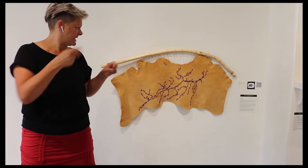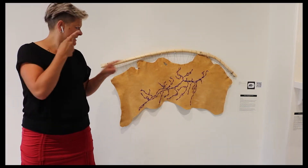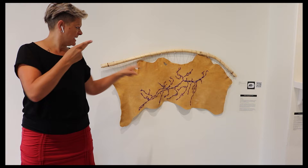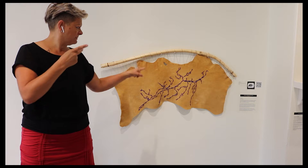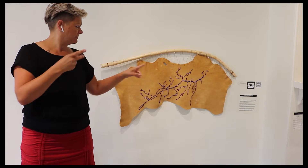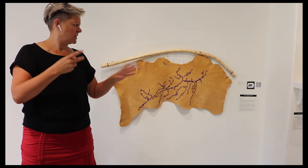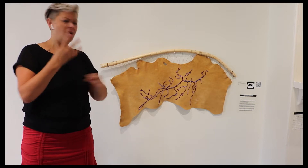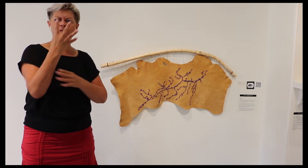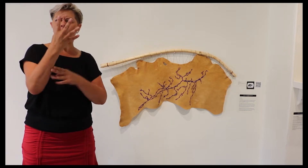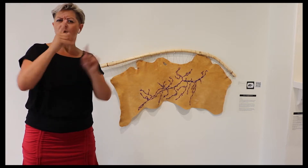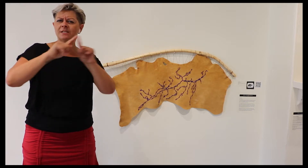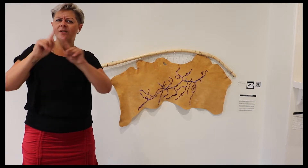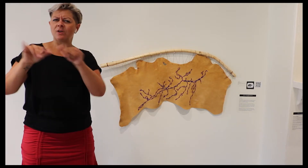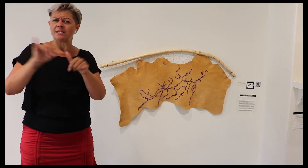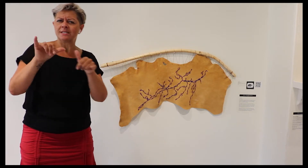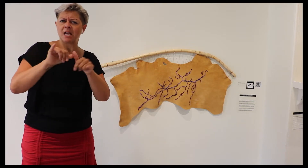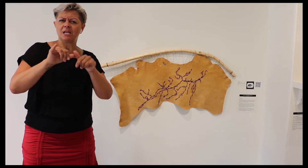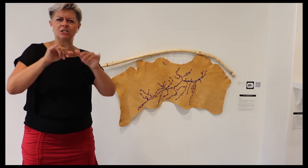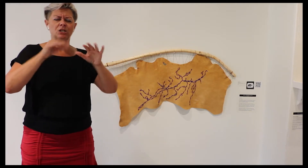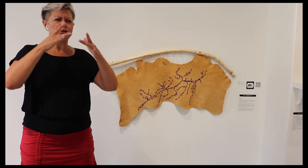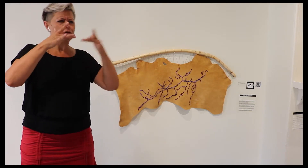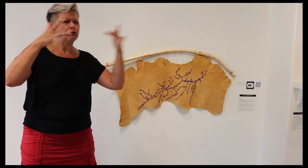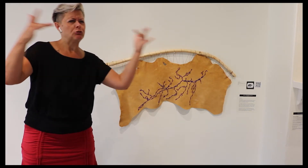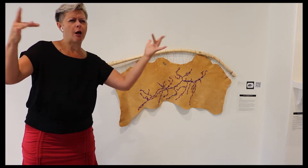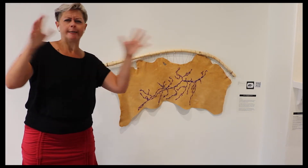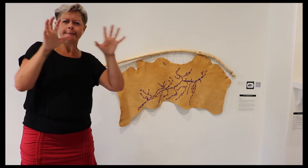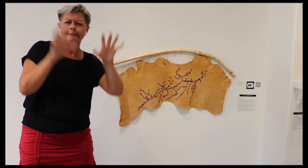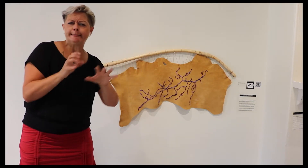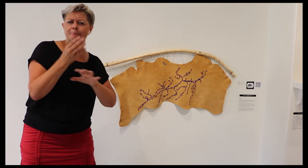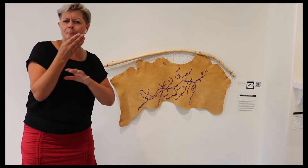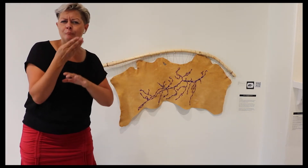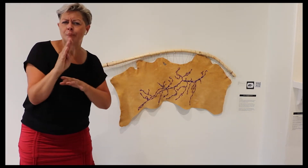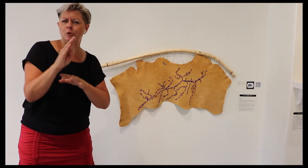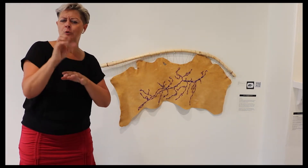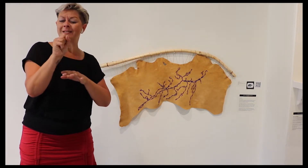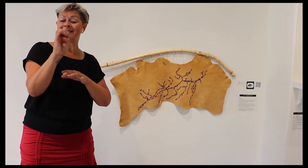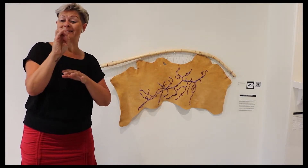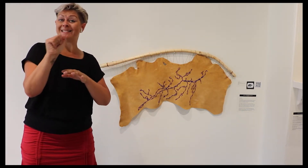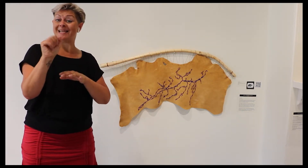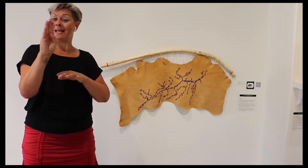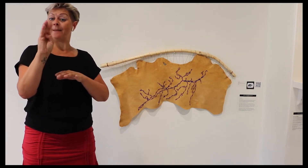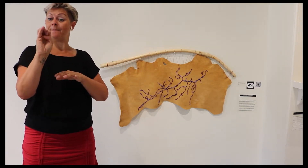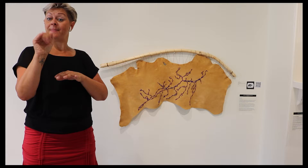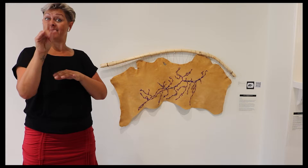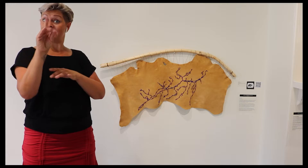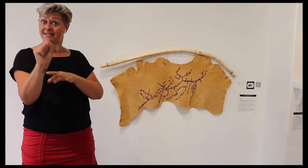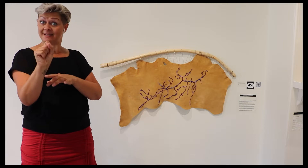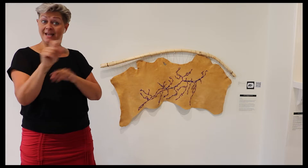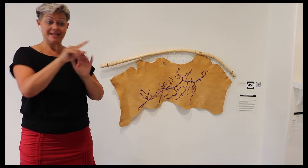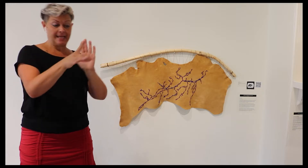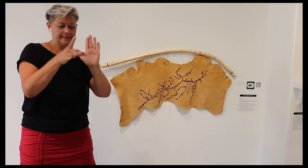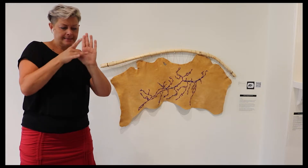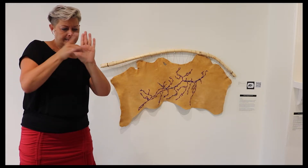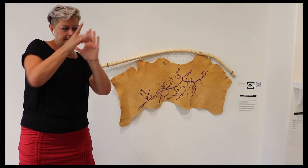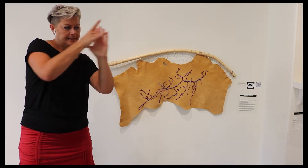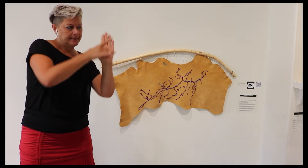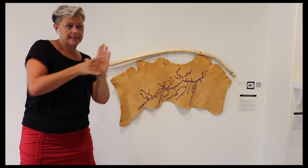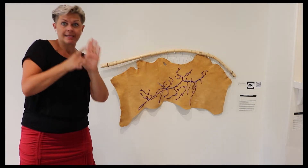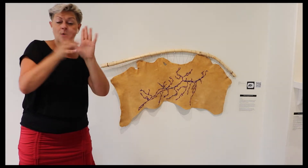of shiny, deep blue seed beads tacked down onto a tan-colored, soft suede moose hide.